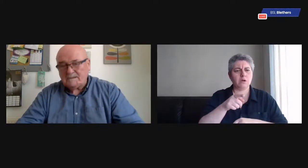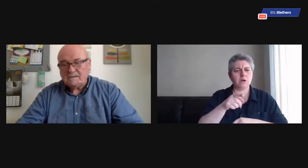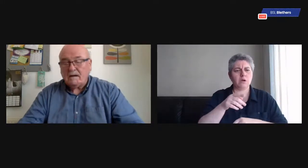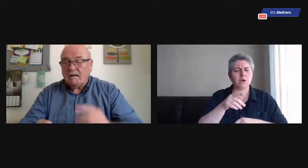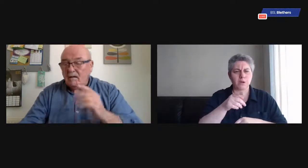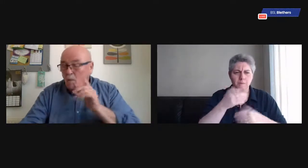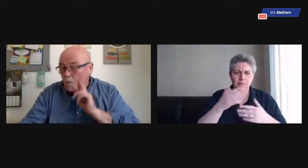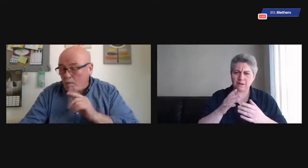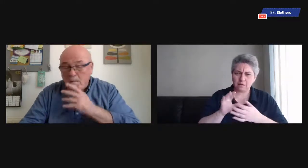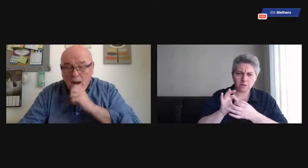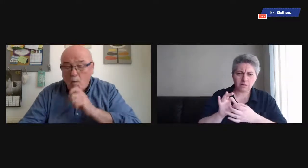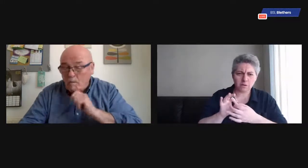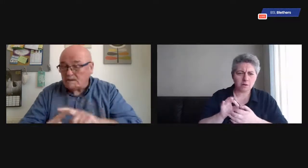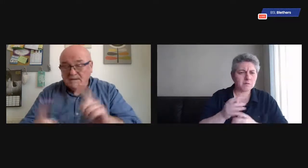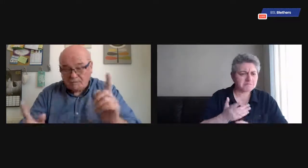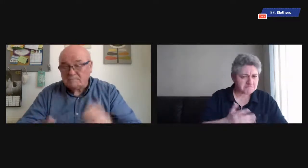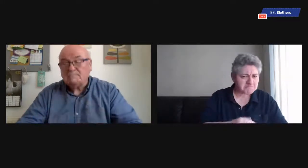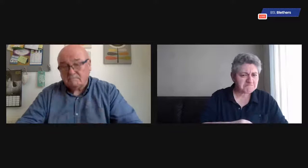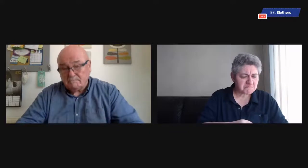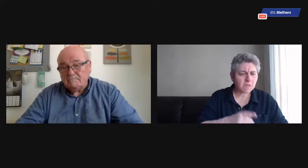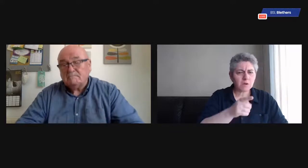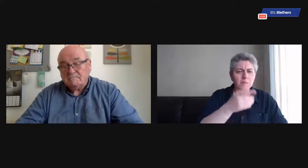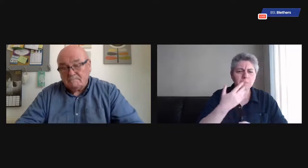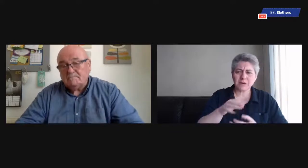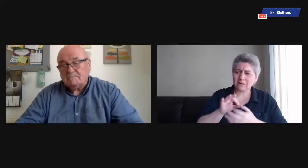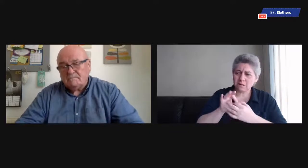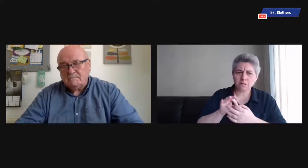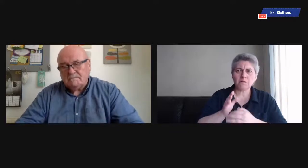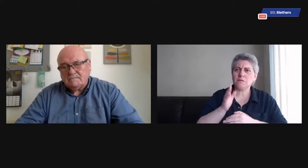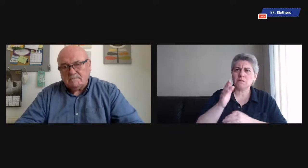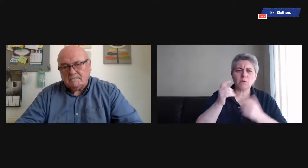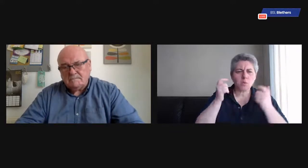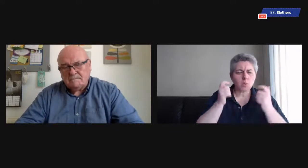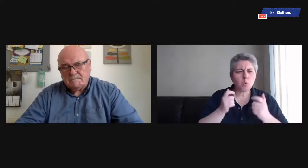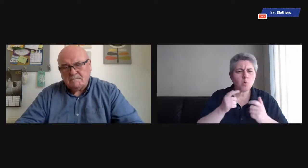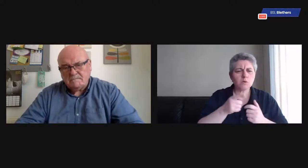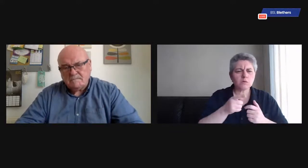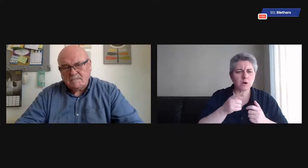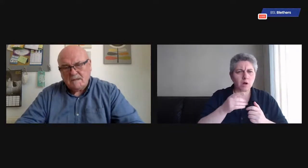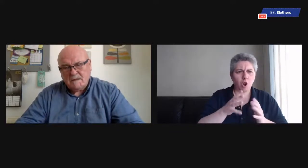And it could so really any age at all. Women, men, anyone.